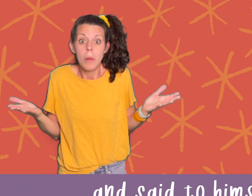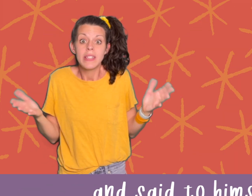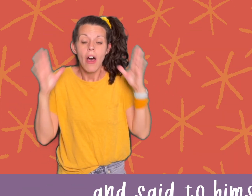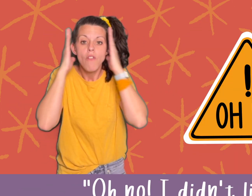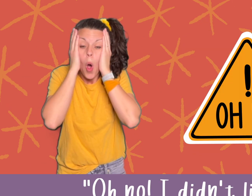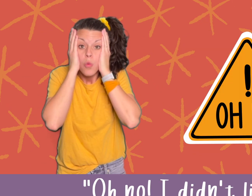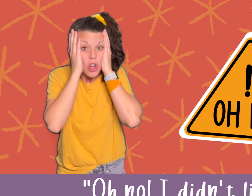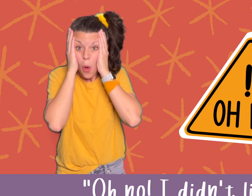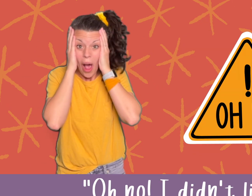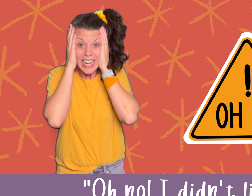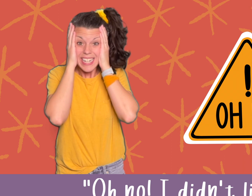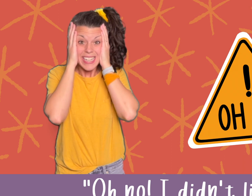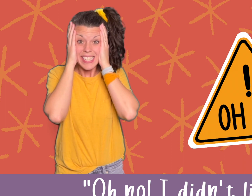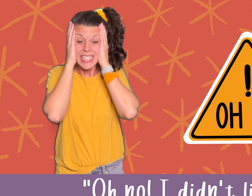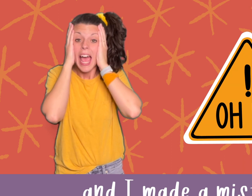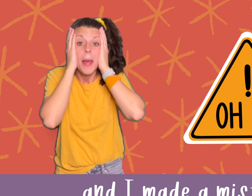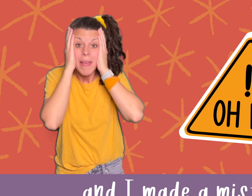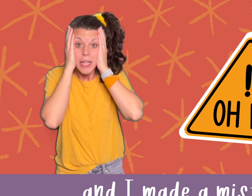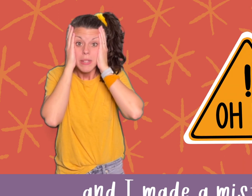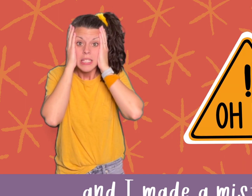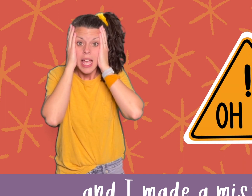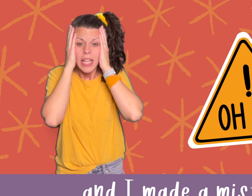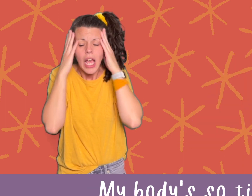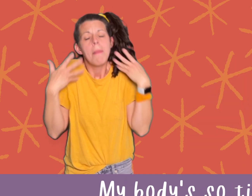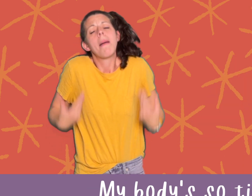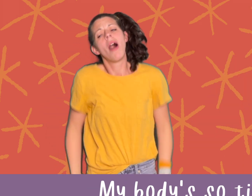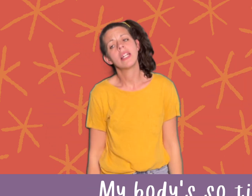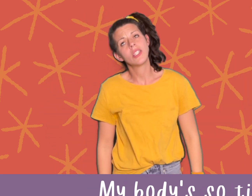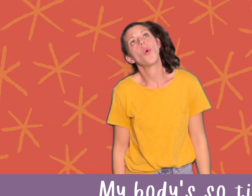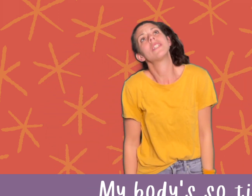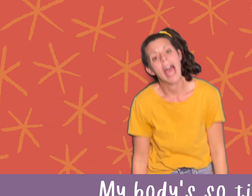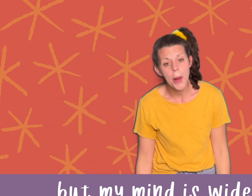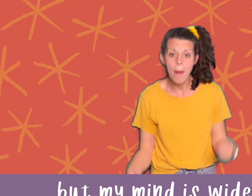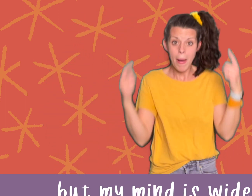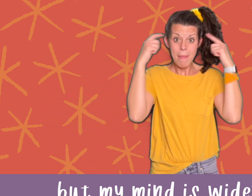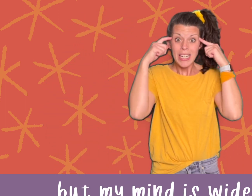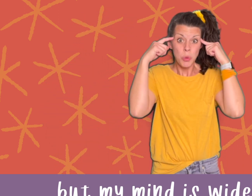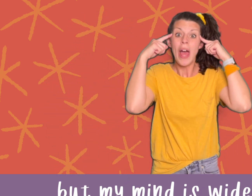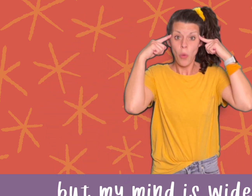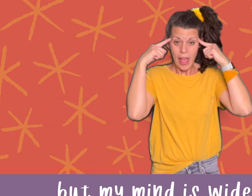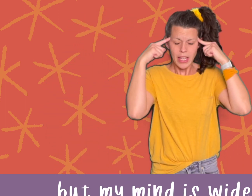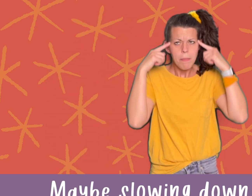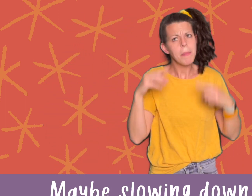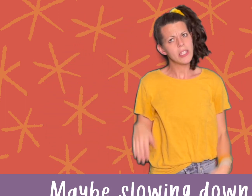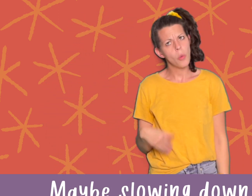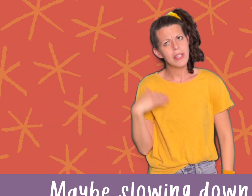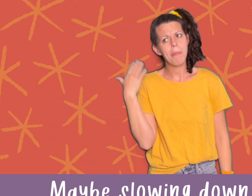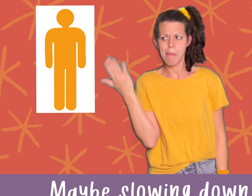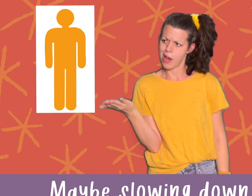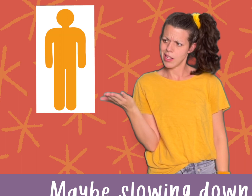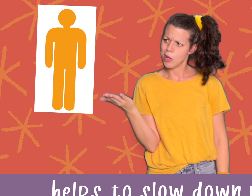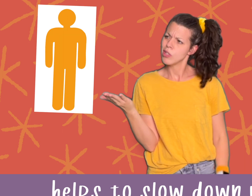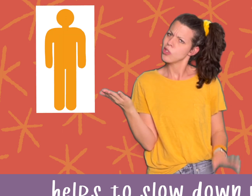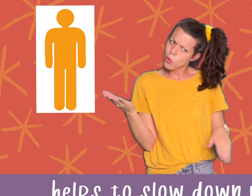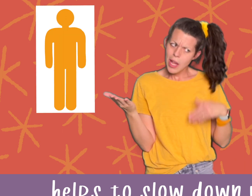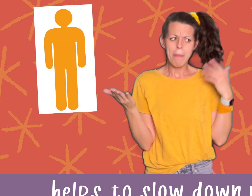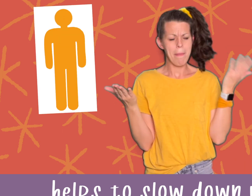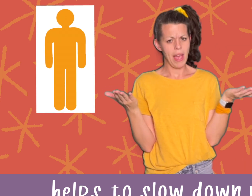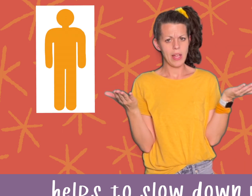himself, Oh no, I didn't listen and I made a mistake. My body's so tired, but my mind is wide awake. Then be slowing down, my body helps to slow down my mind. When